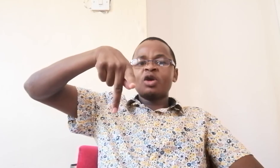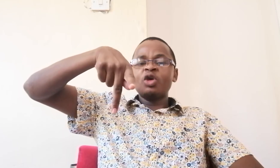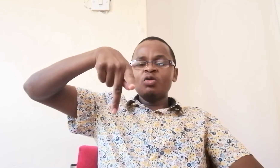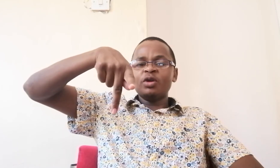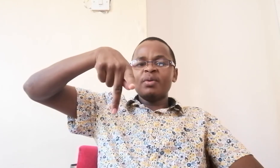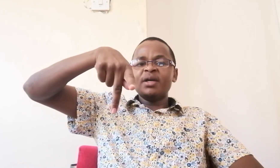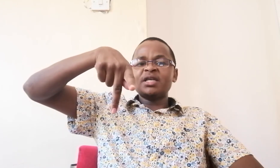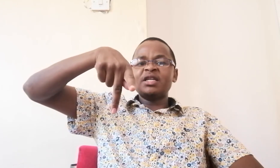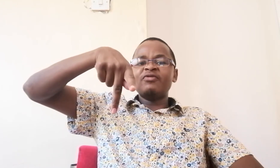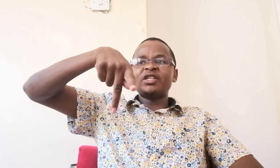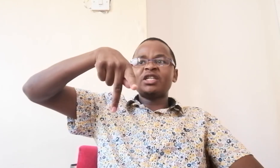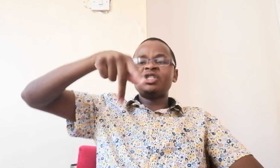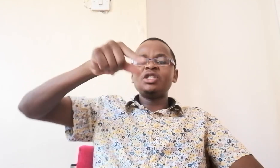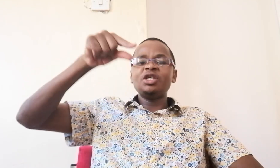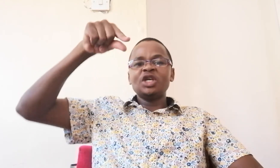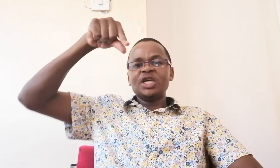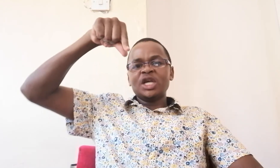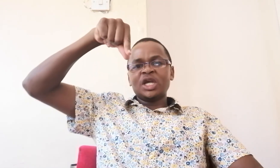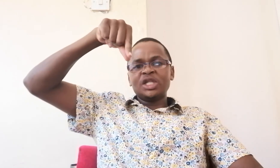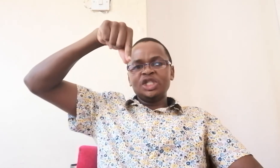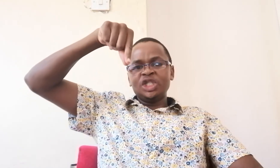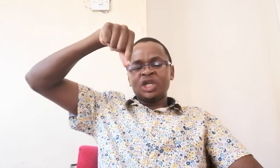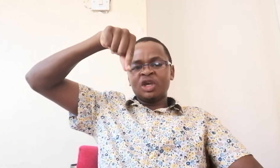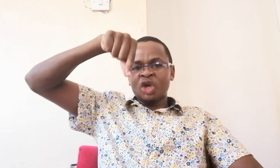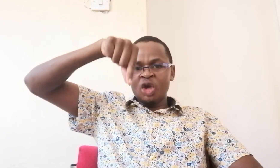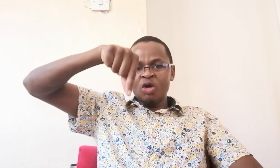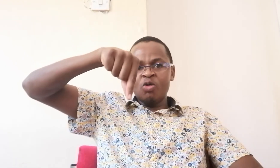Q. Remember, it's an inverted G. Q,